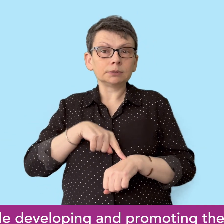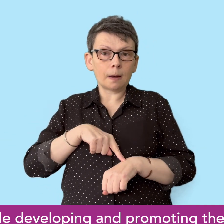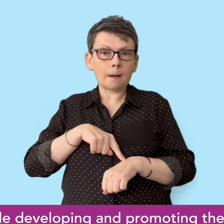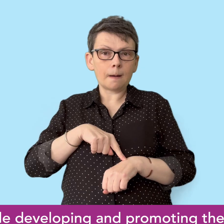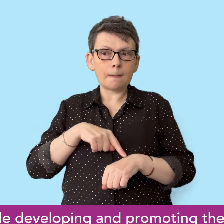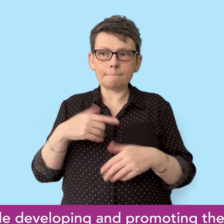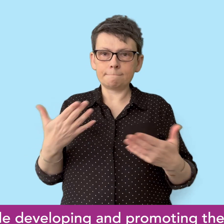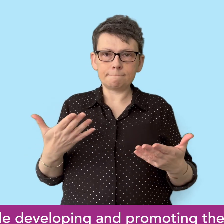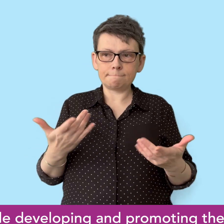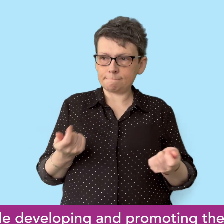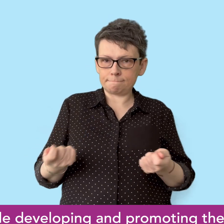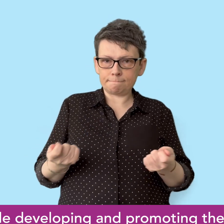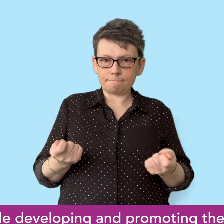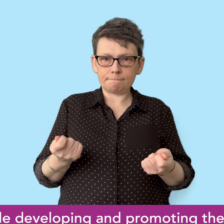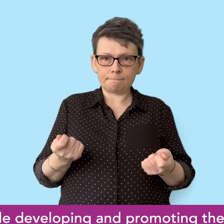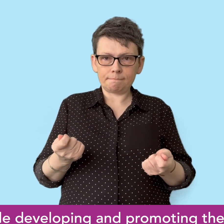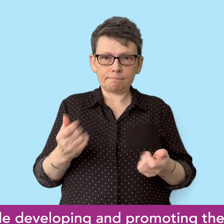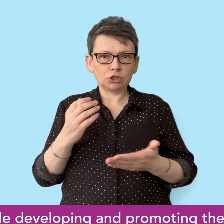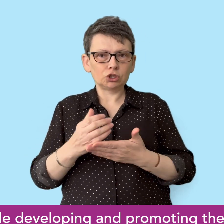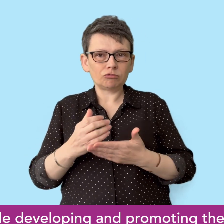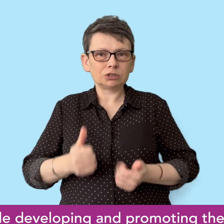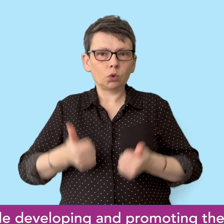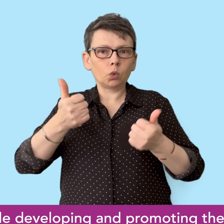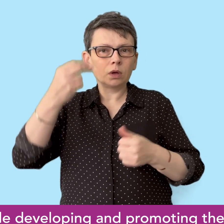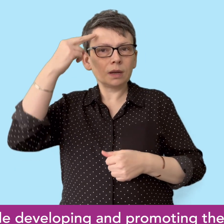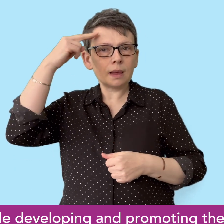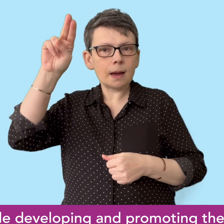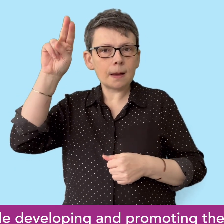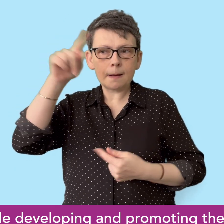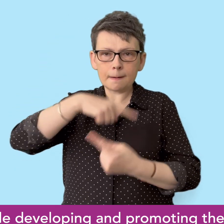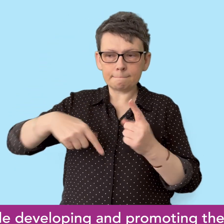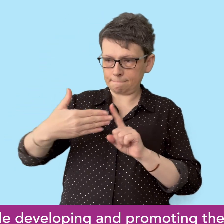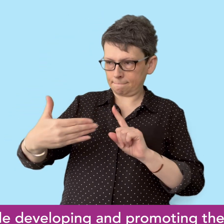while developing and promoting the culture and reputation of BID services.